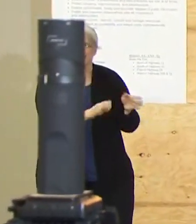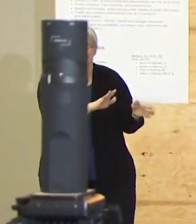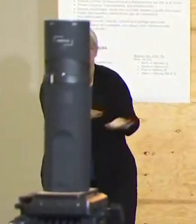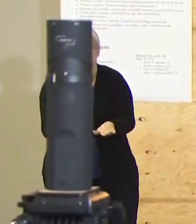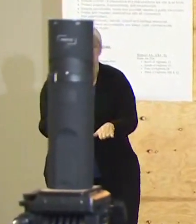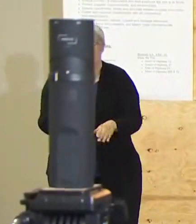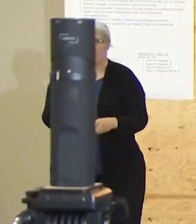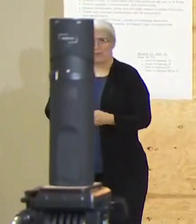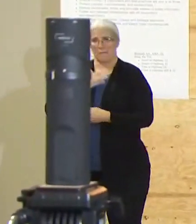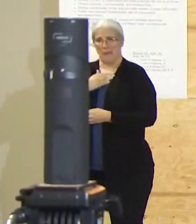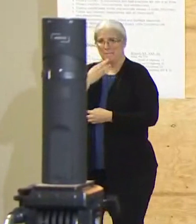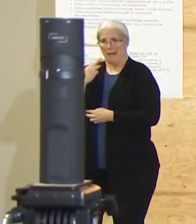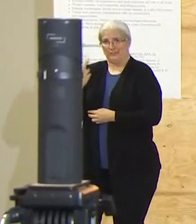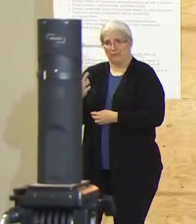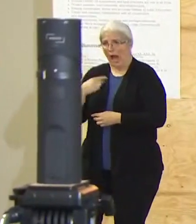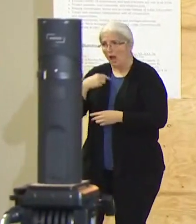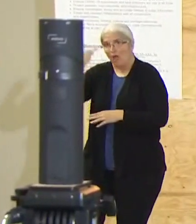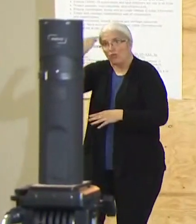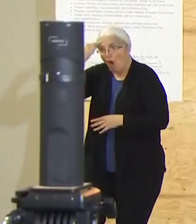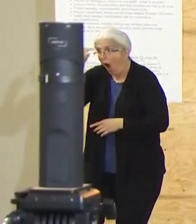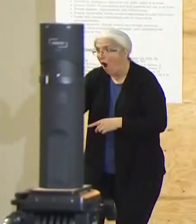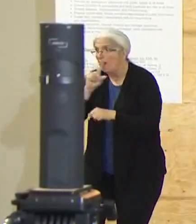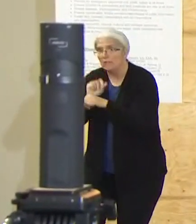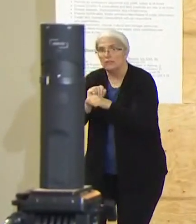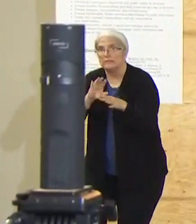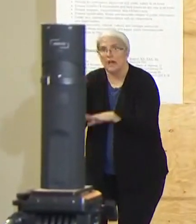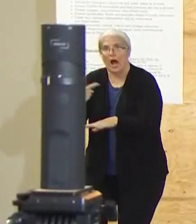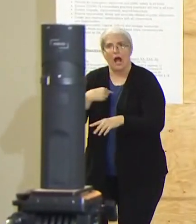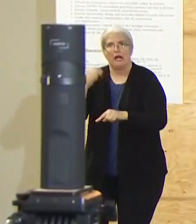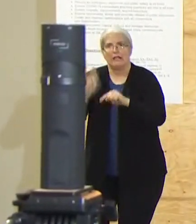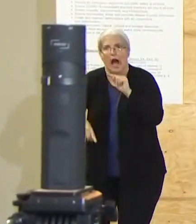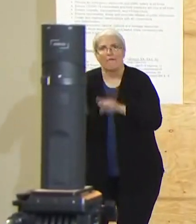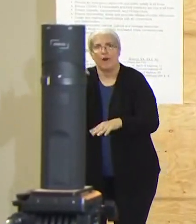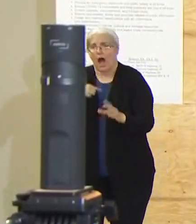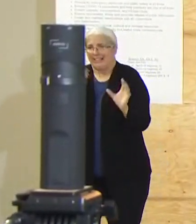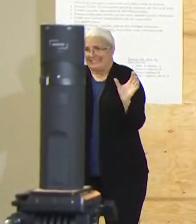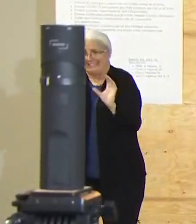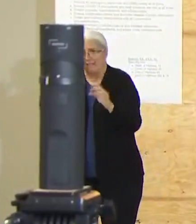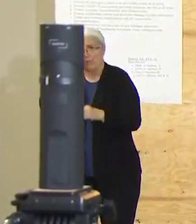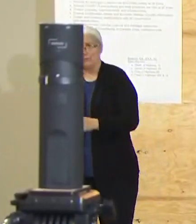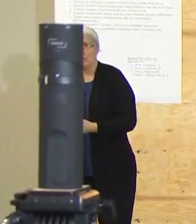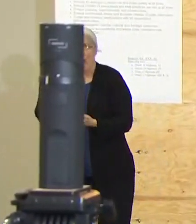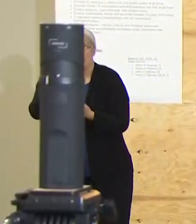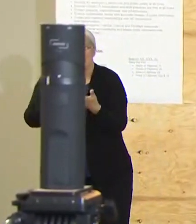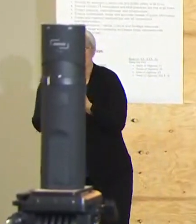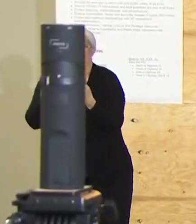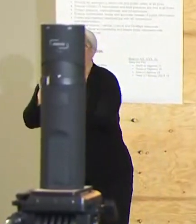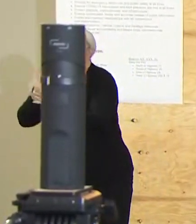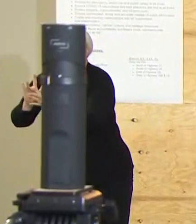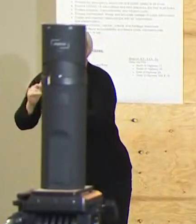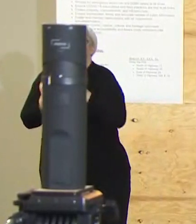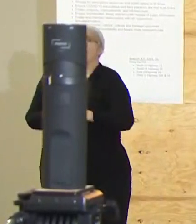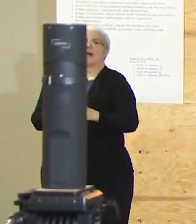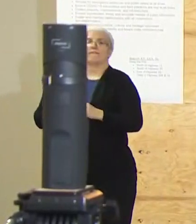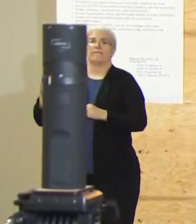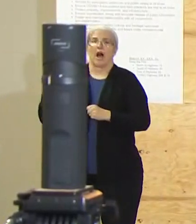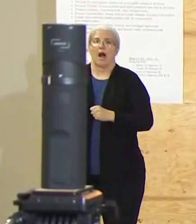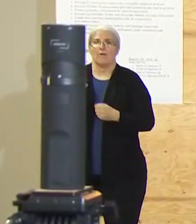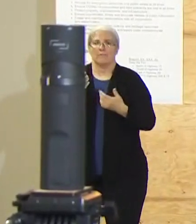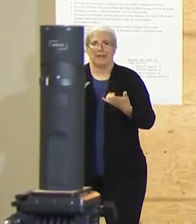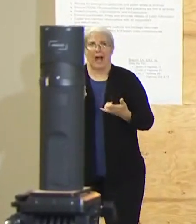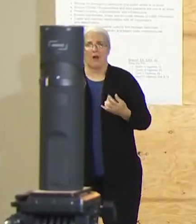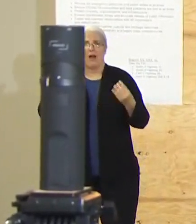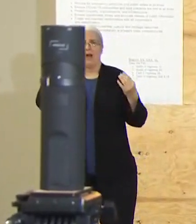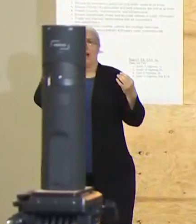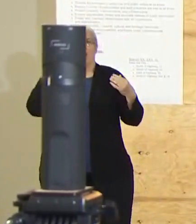fine. But I have a half a dozen really good friends that don't have a home right now. And getting back on their feet are going to be tough. And so